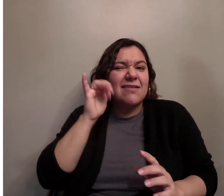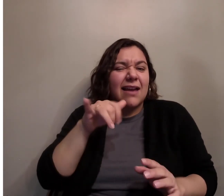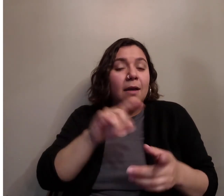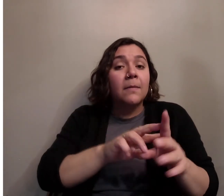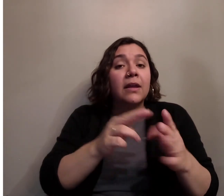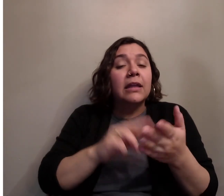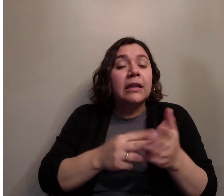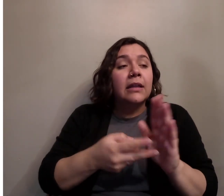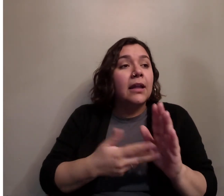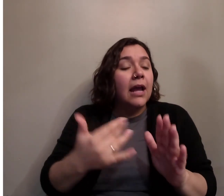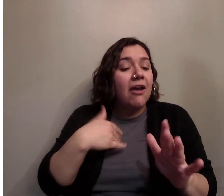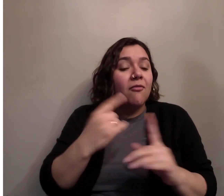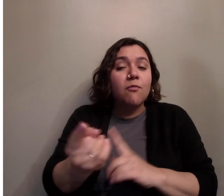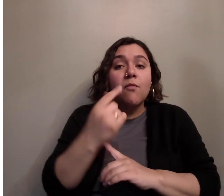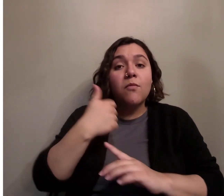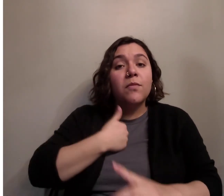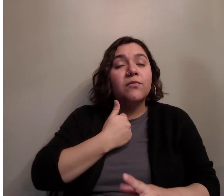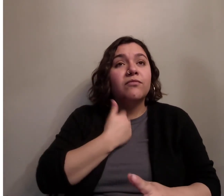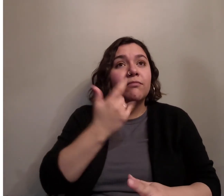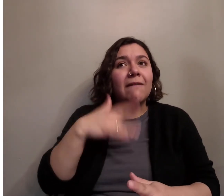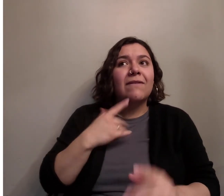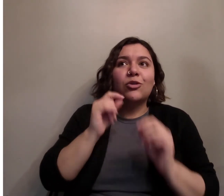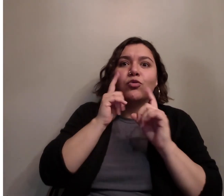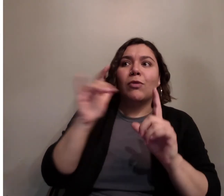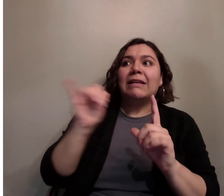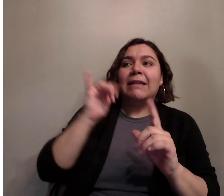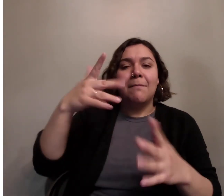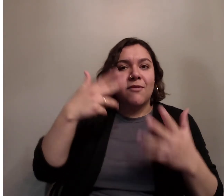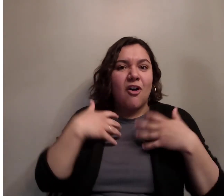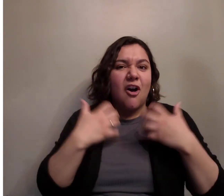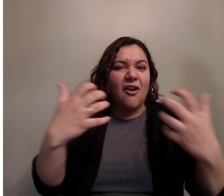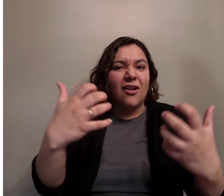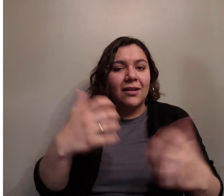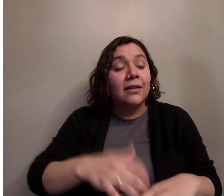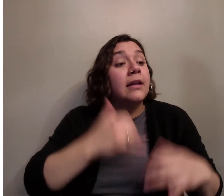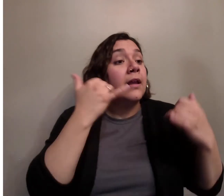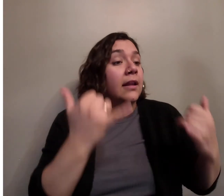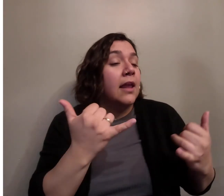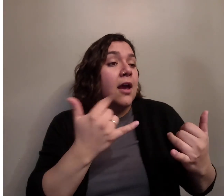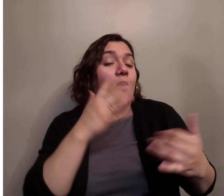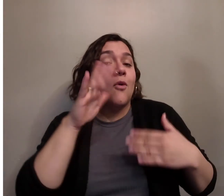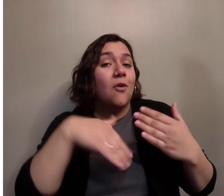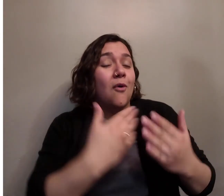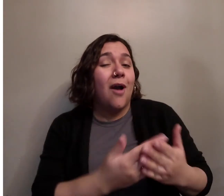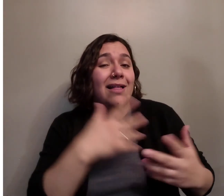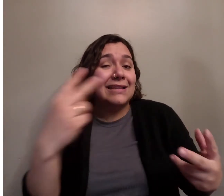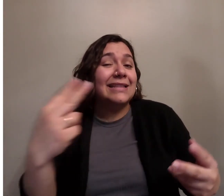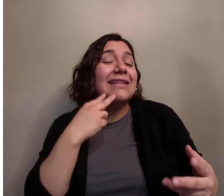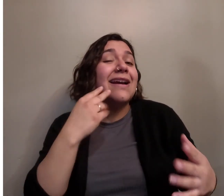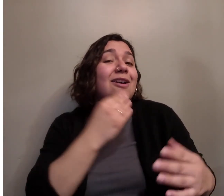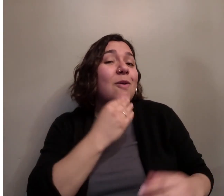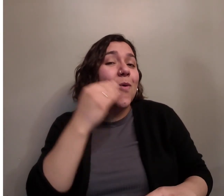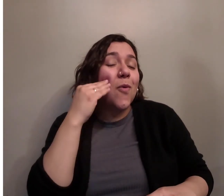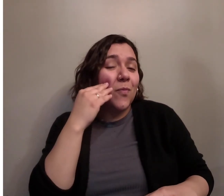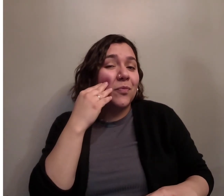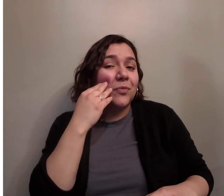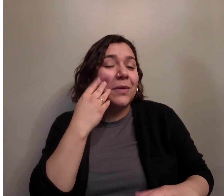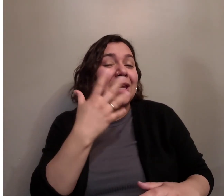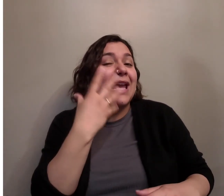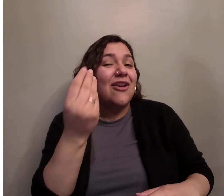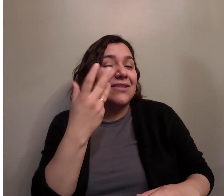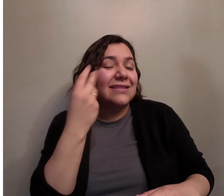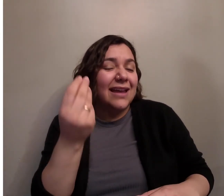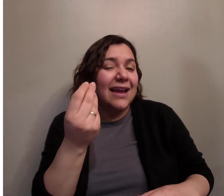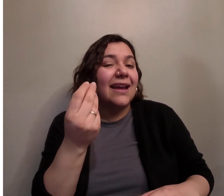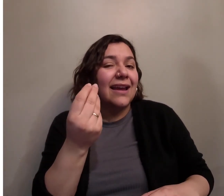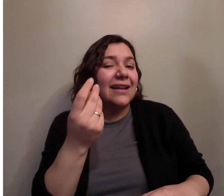myself and where moments where I'm as surprised as the audience is. And now we're all stuck at